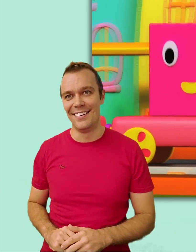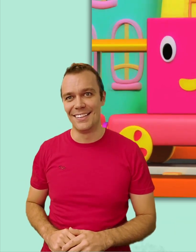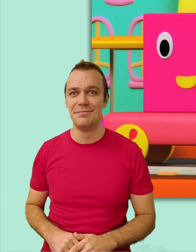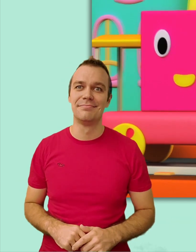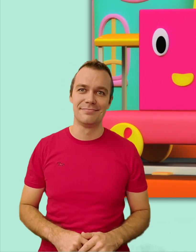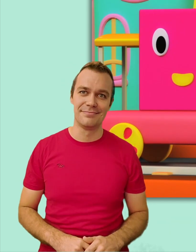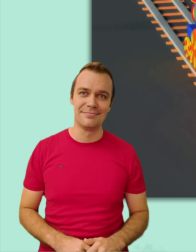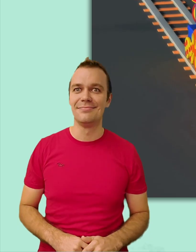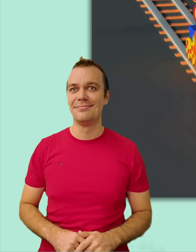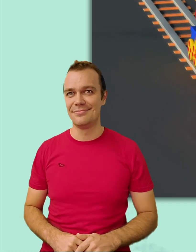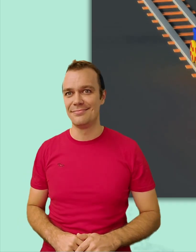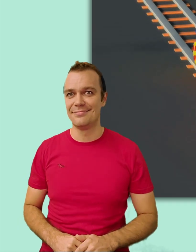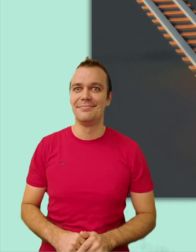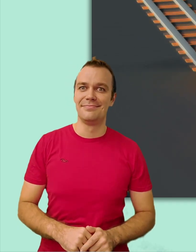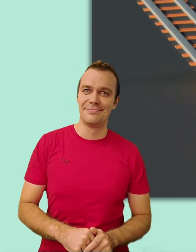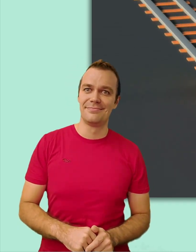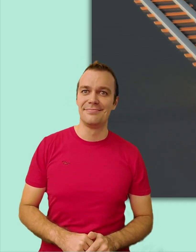Mr. Square did?